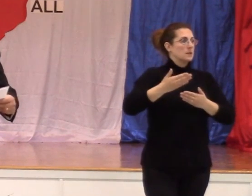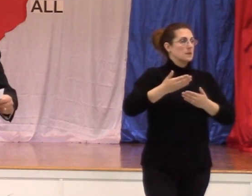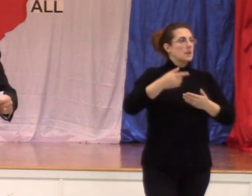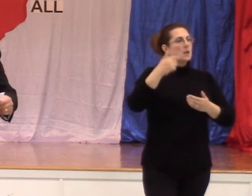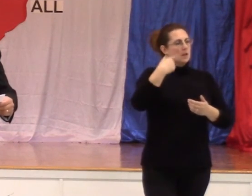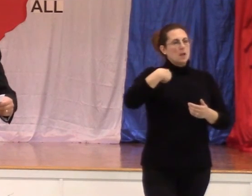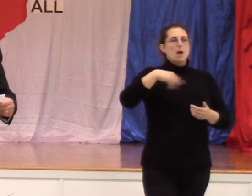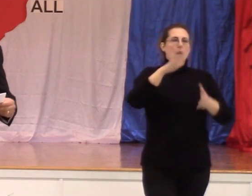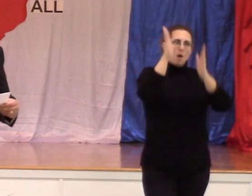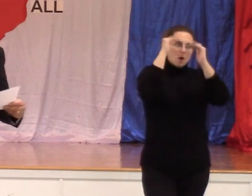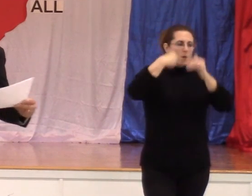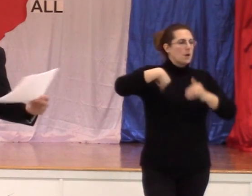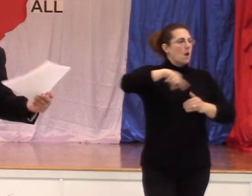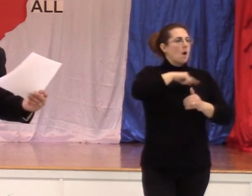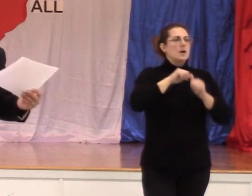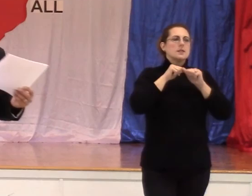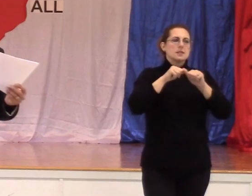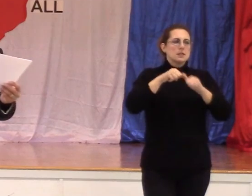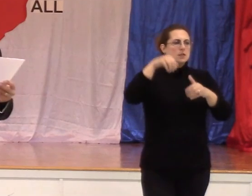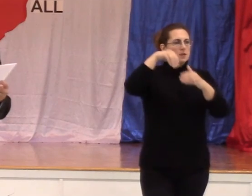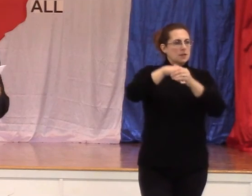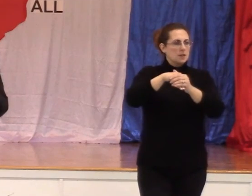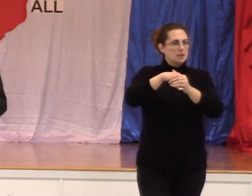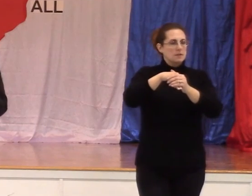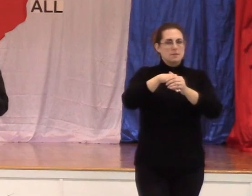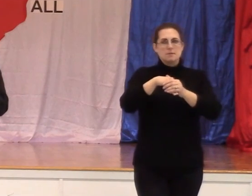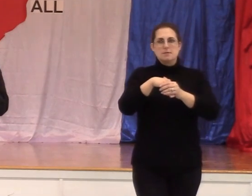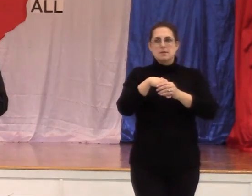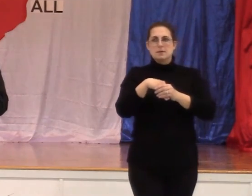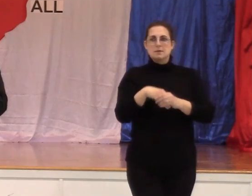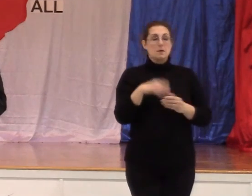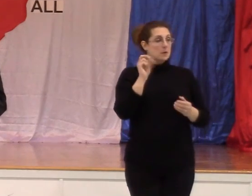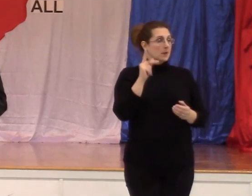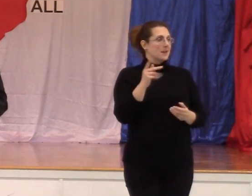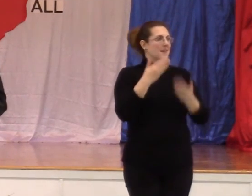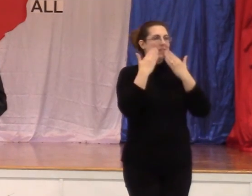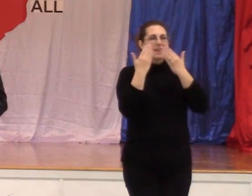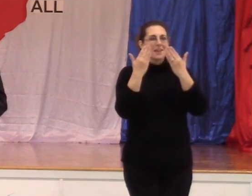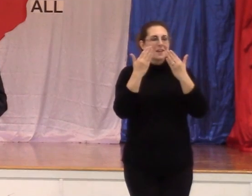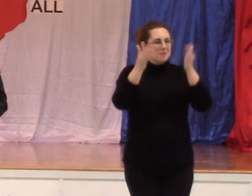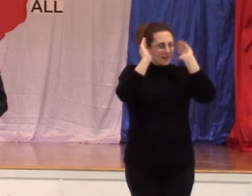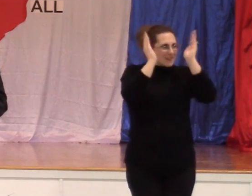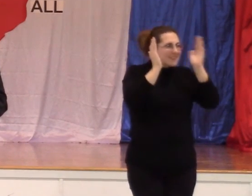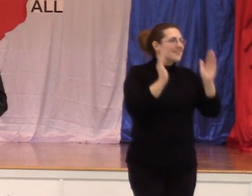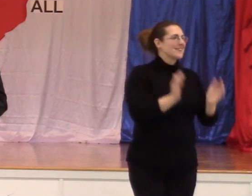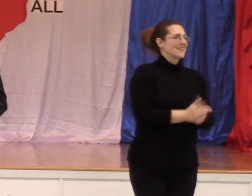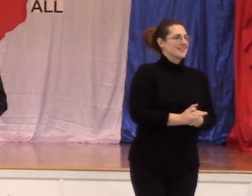abide in it. All right. Thank you for listening.